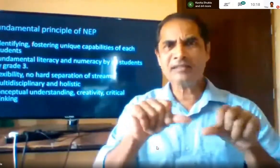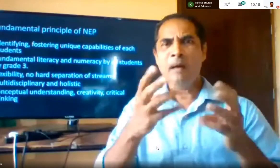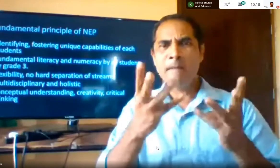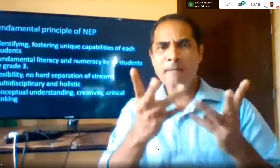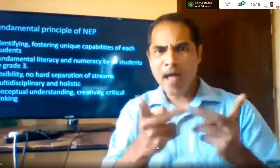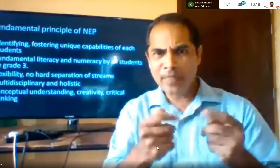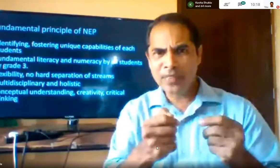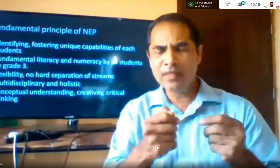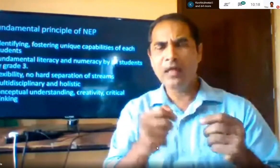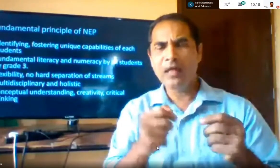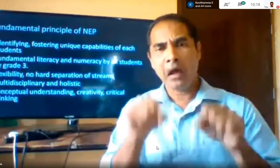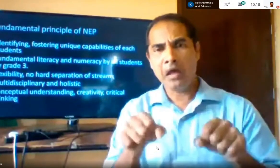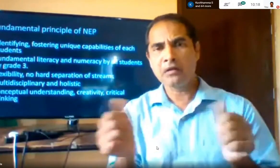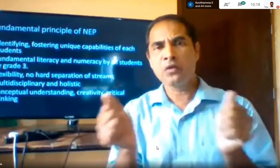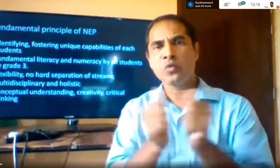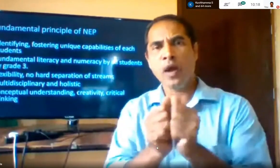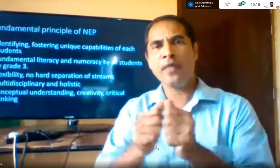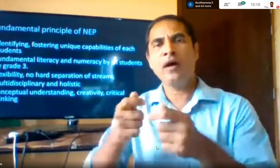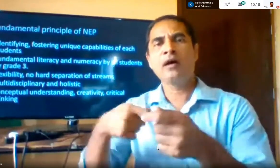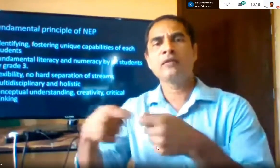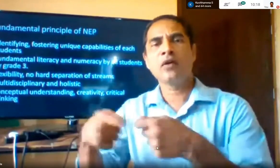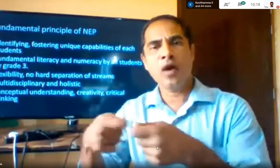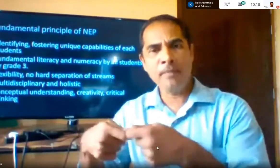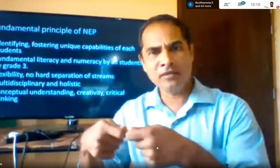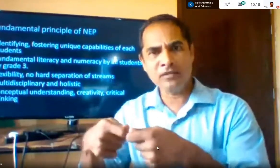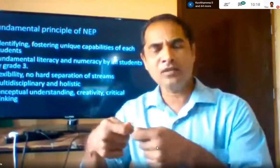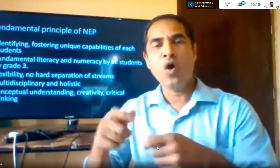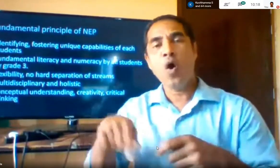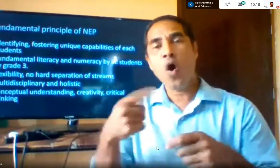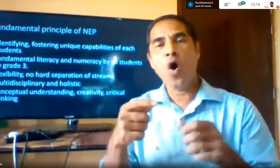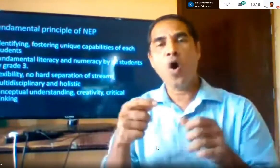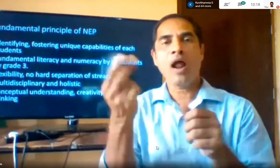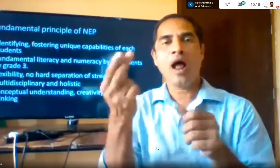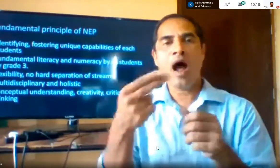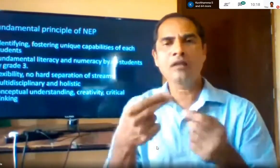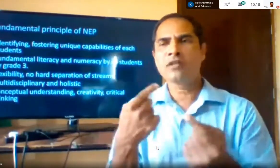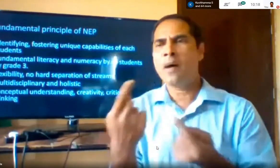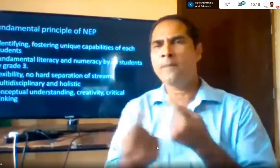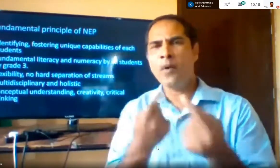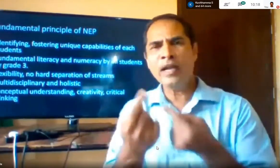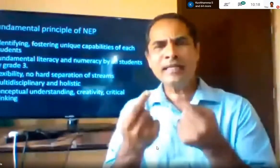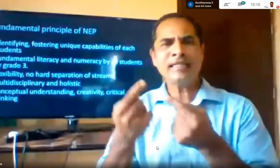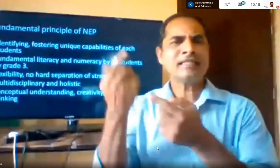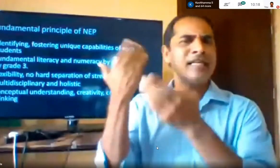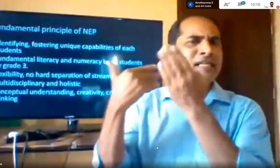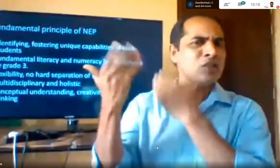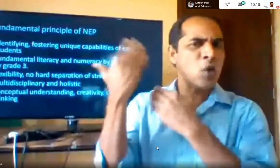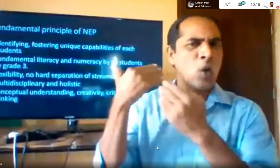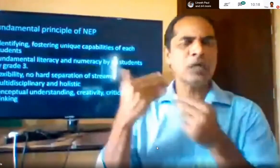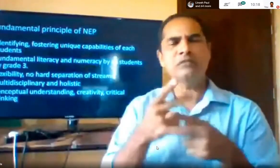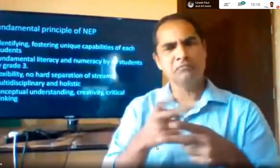flexible science, maths, everything we can learn. We can, like